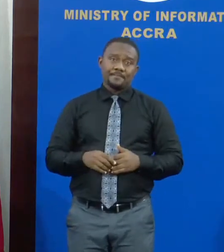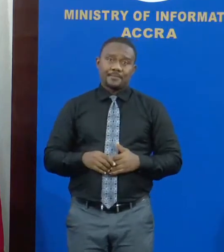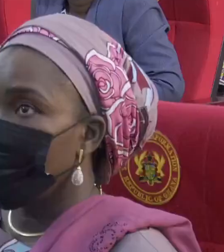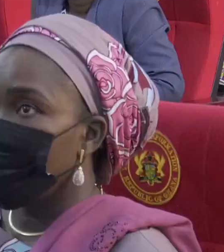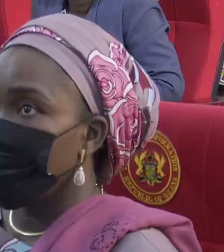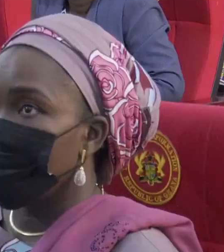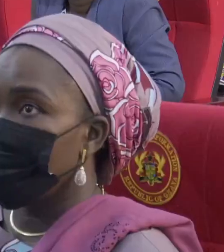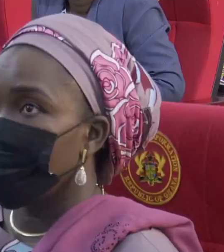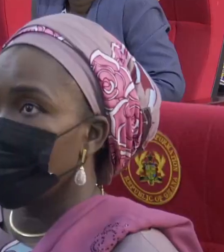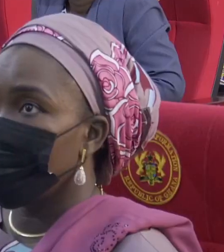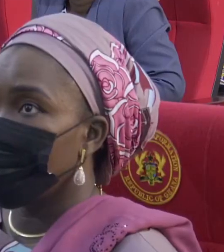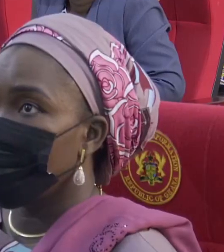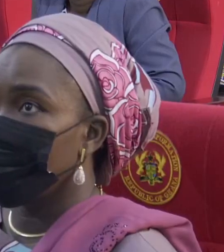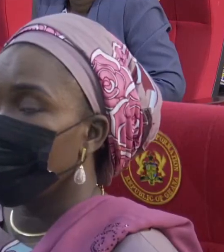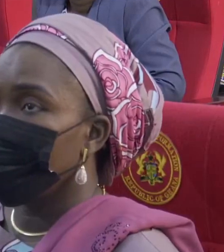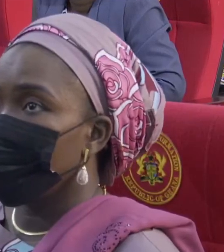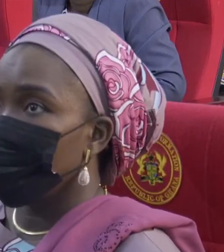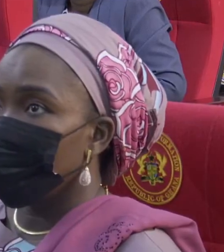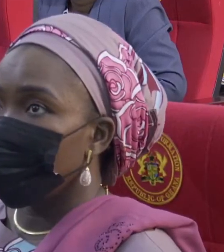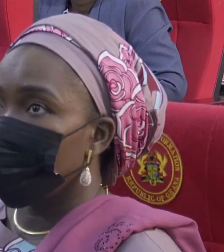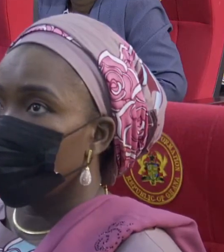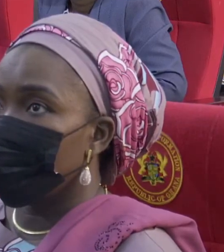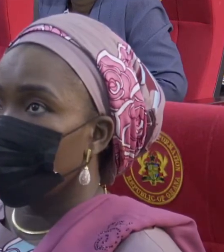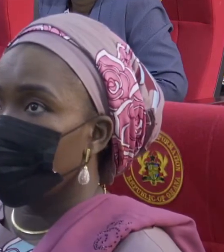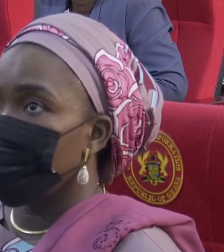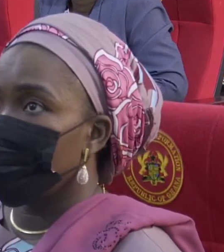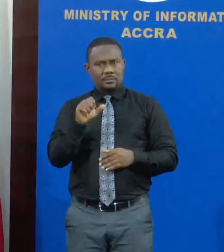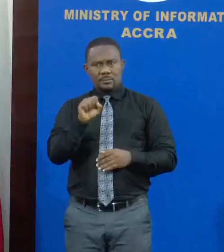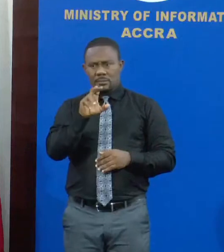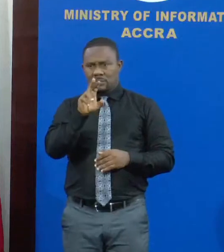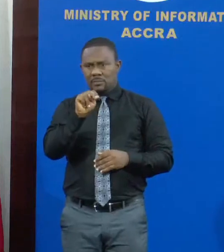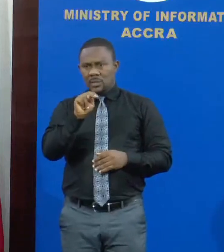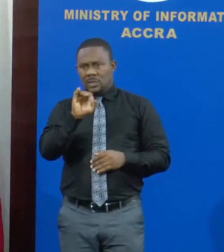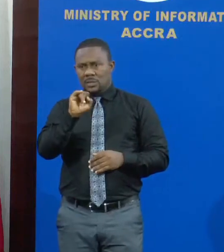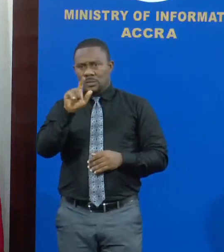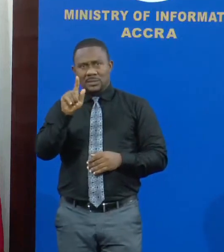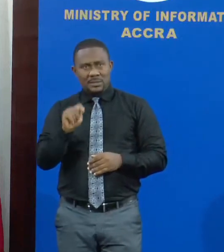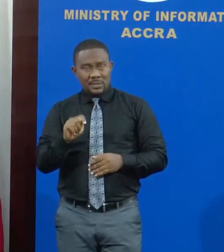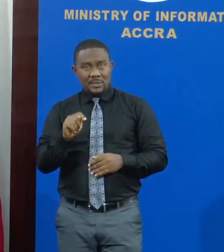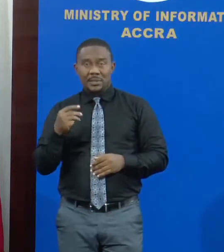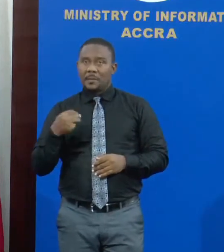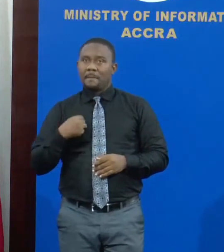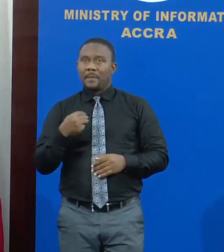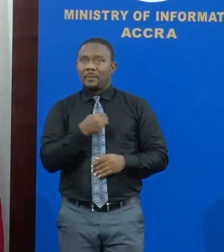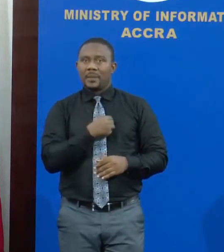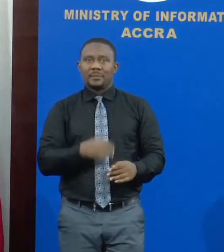SNIT member with the requisite Ghana card number.